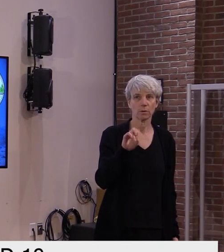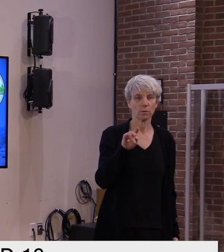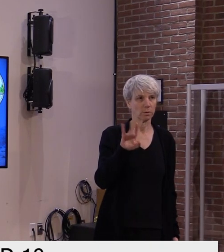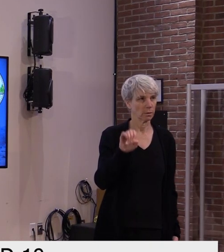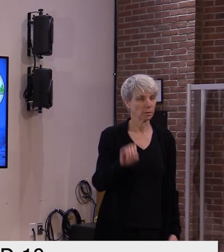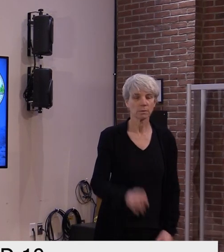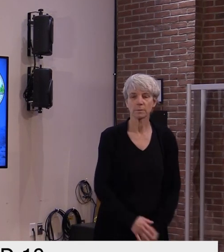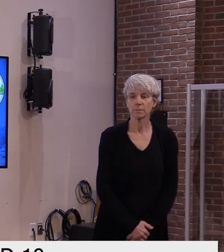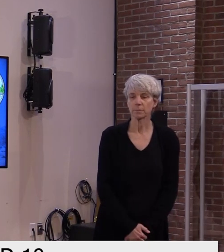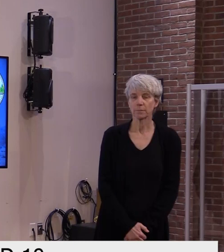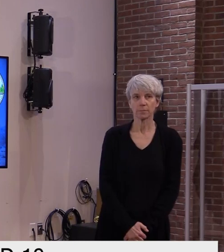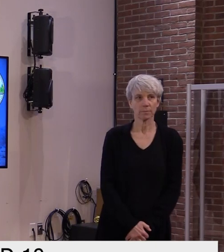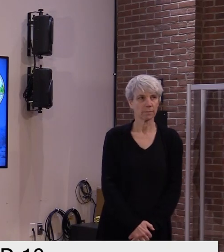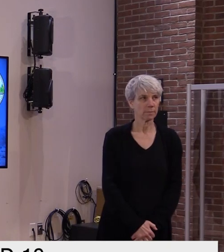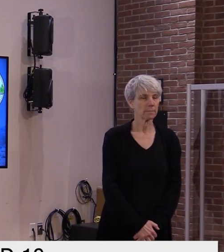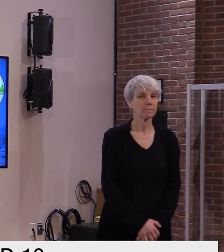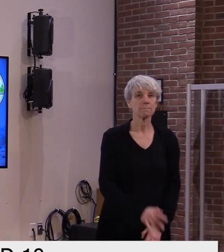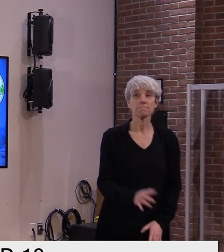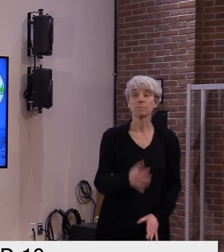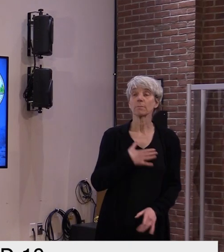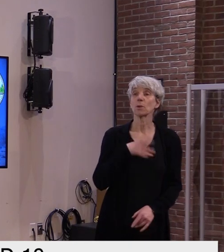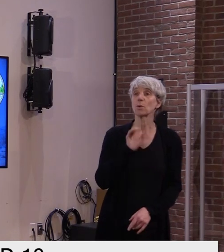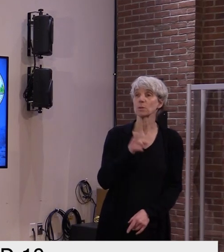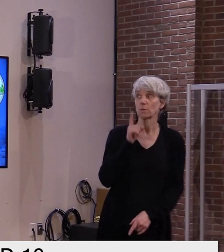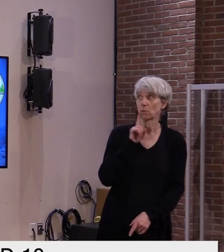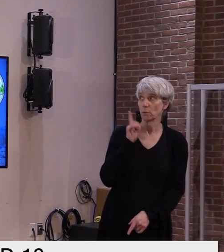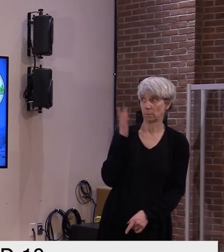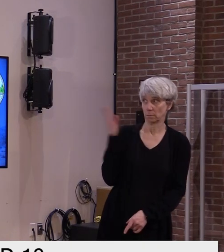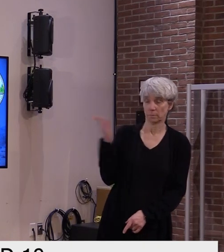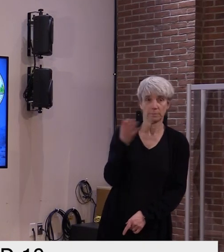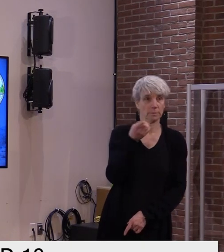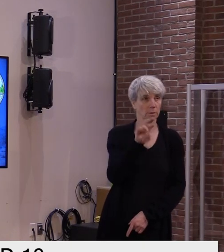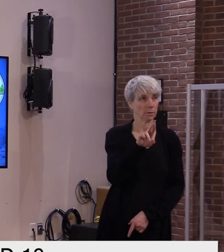I believe this question is for Dr. Levine.